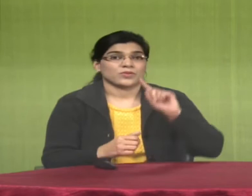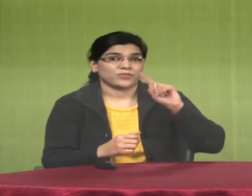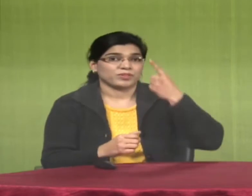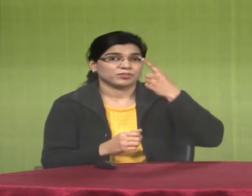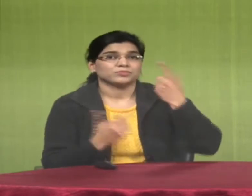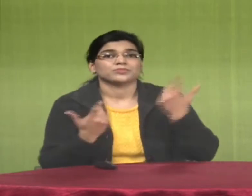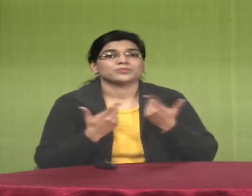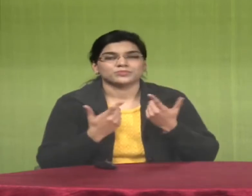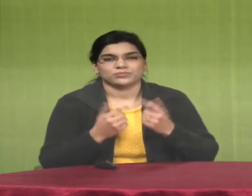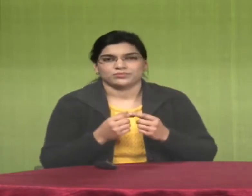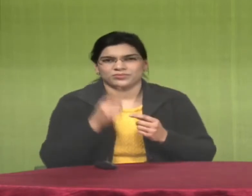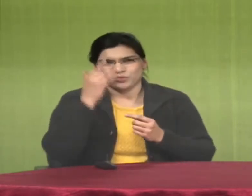First word is